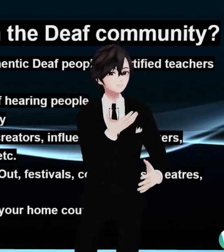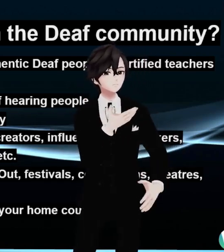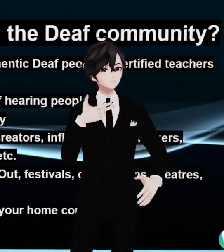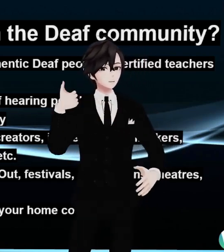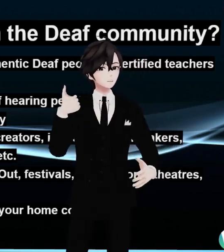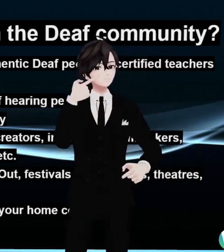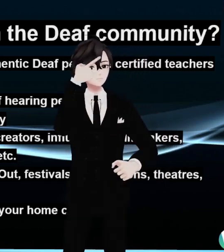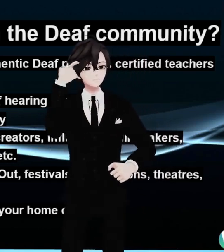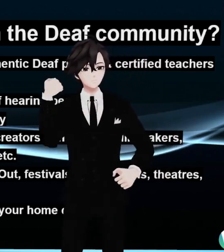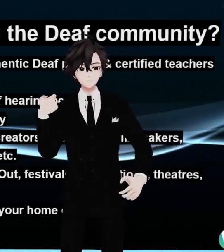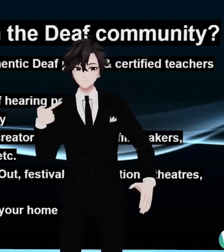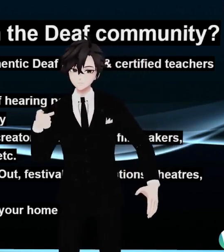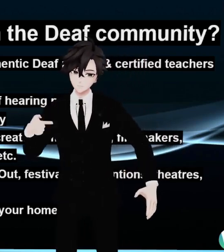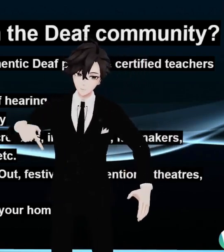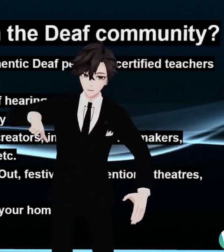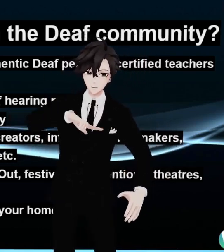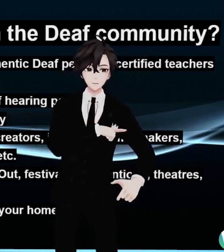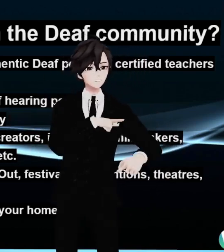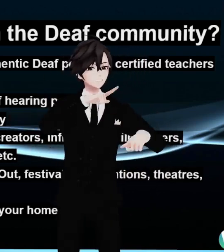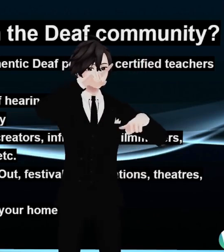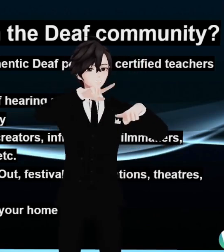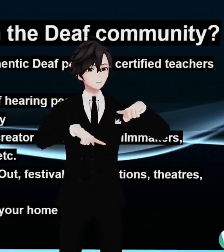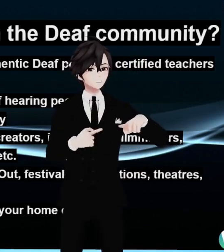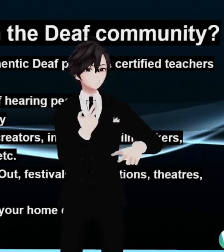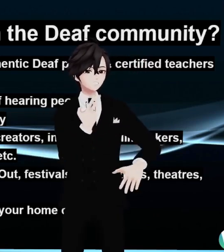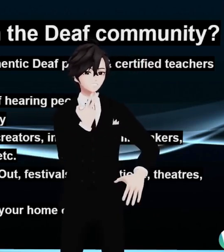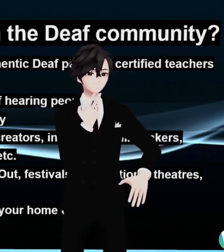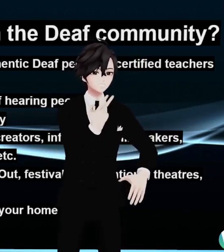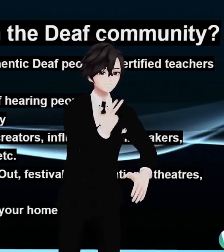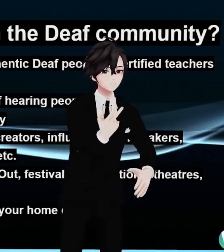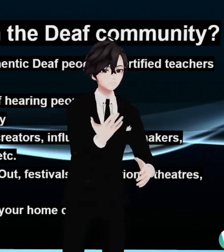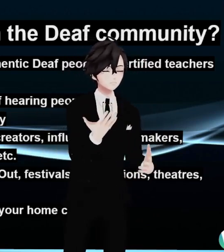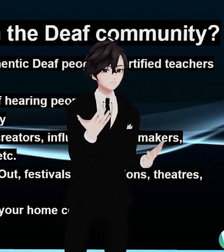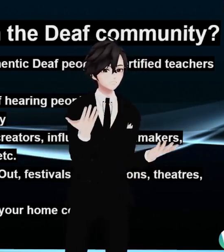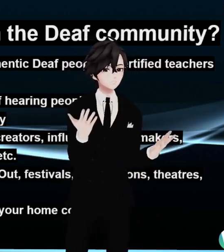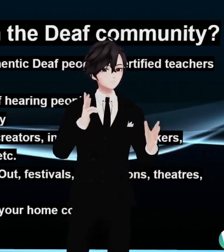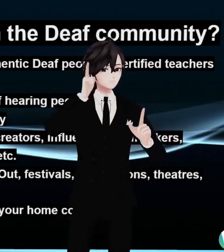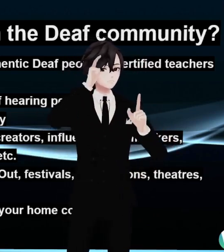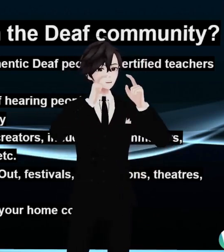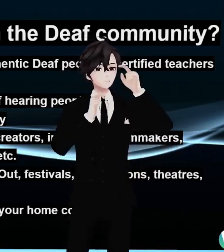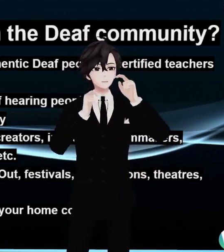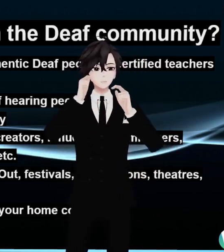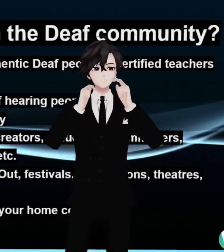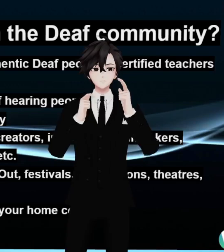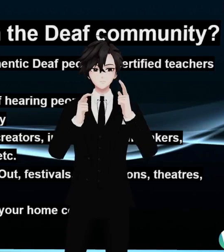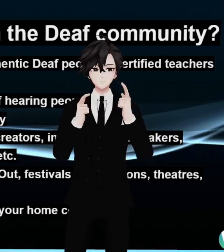VR doesn't have that. You get a better experience being able to see the facial